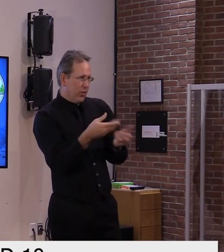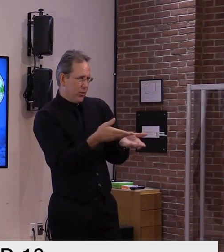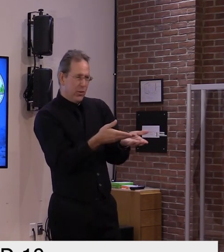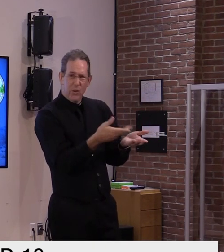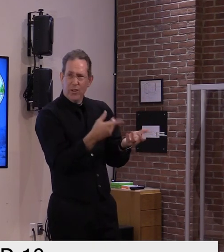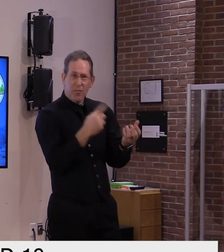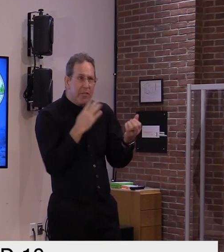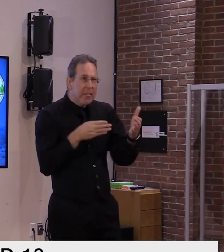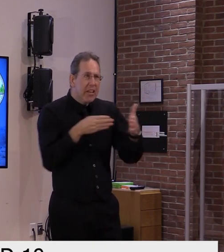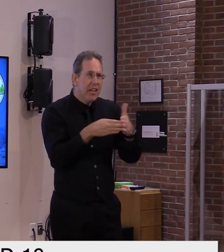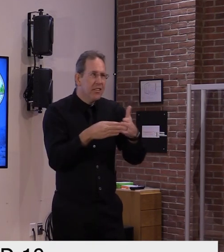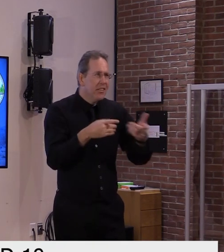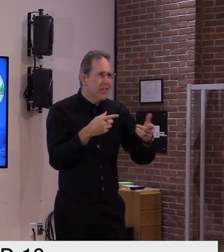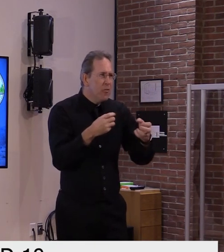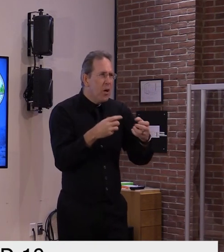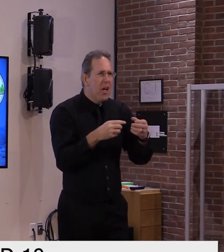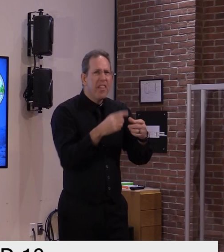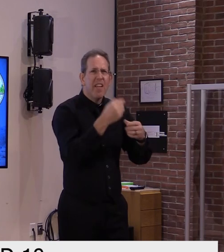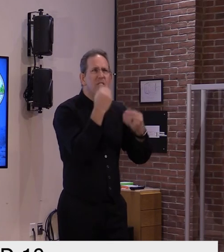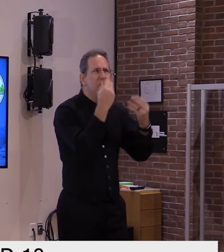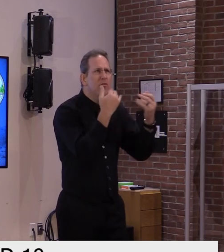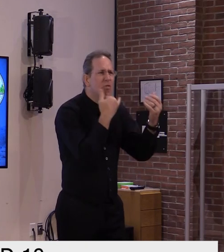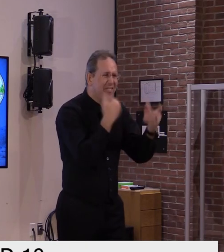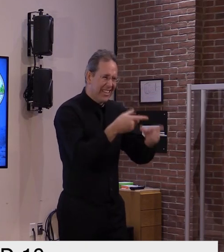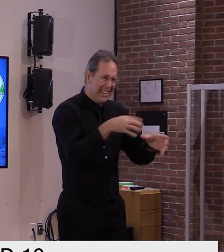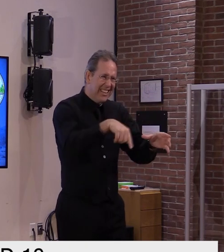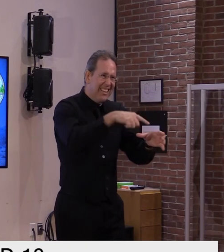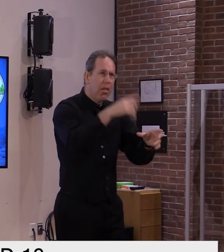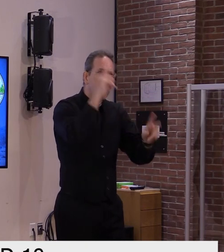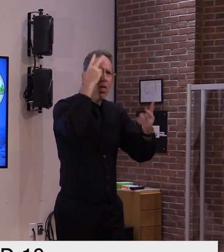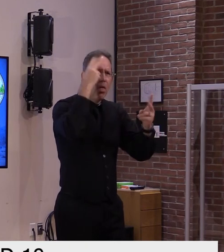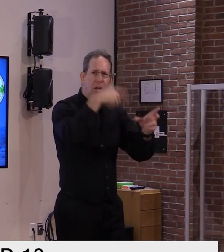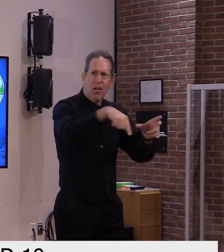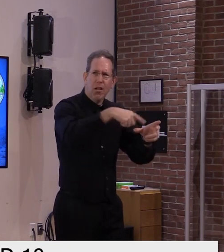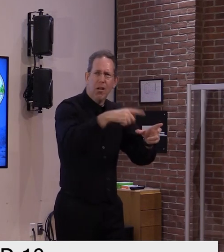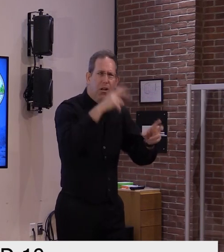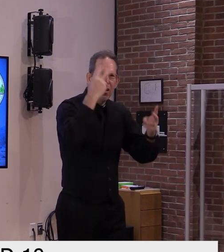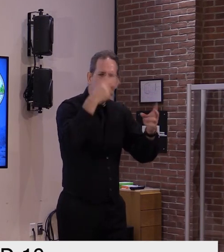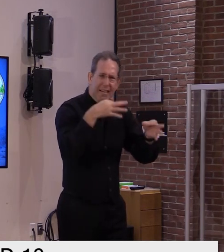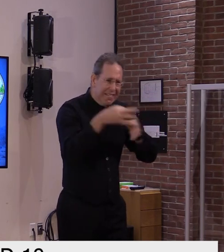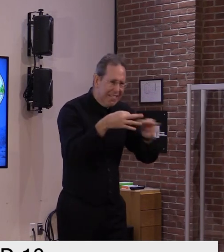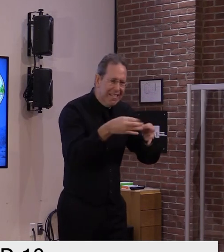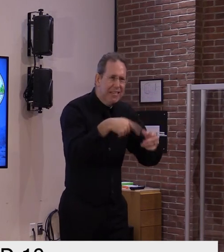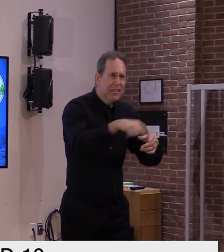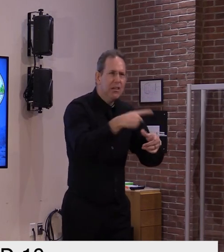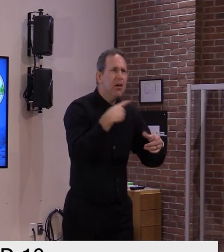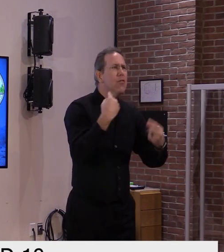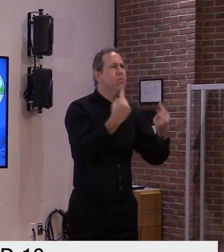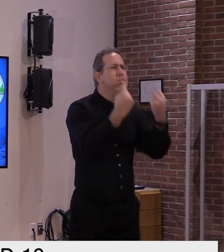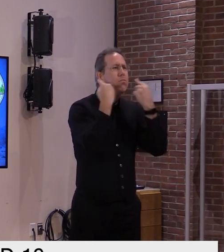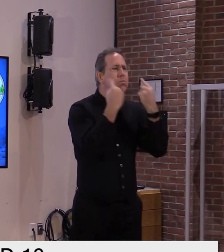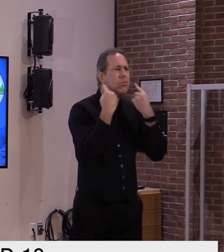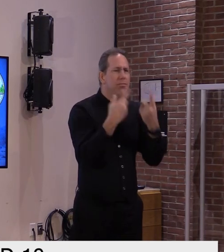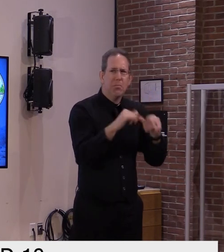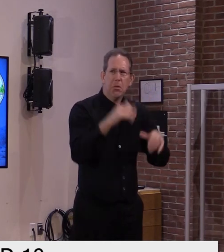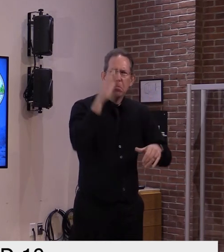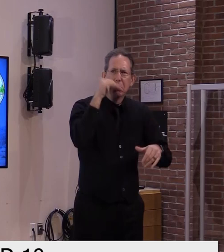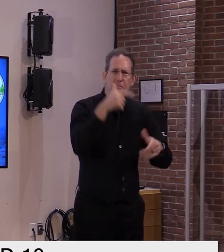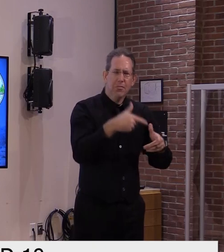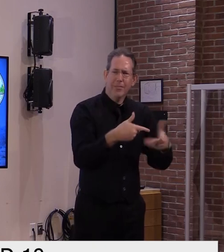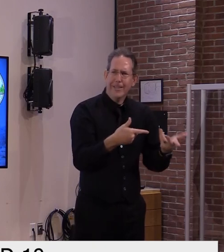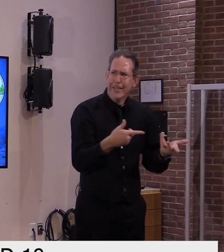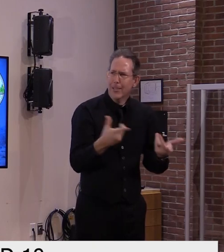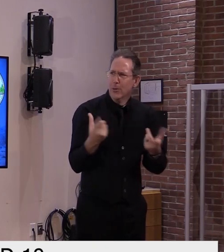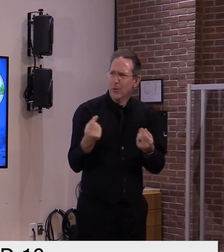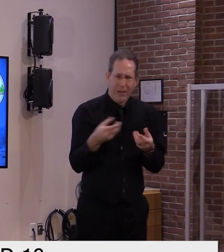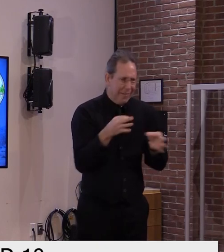that they're there to raise awareness, or that they're saying they're raising awareness about? You know, it's not clear to me exactly what the message